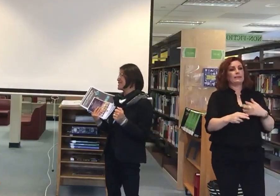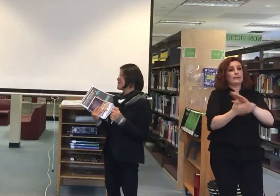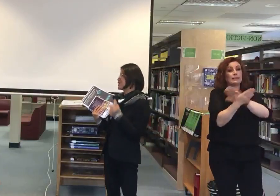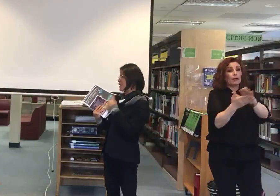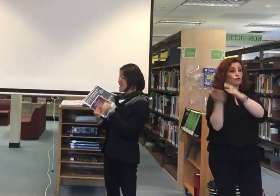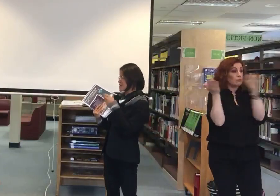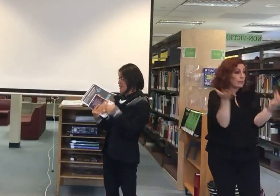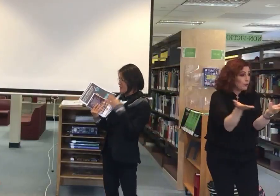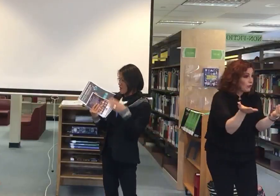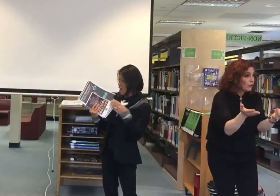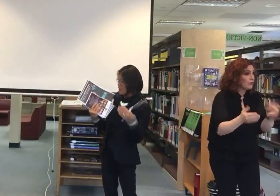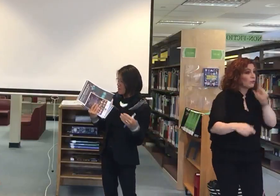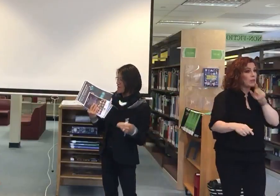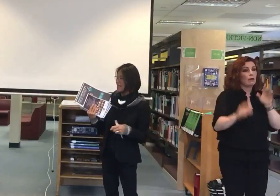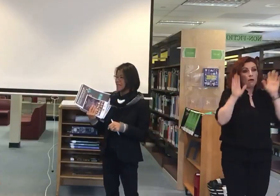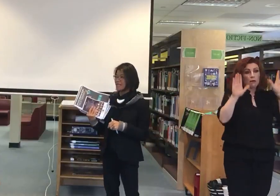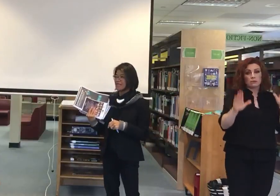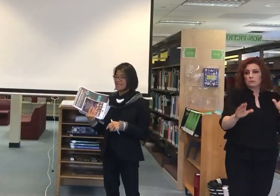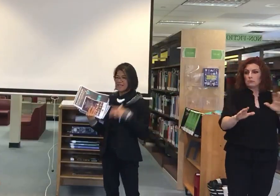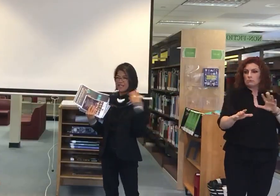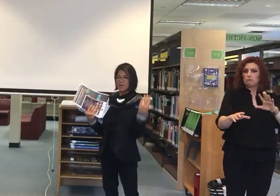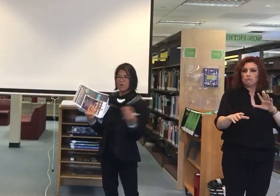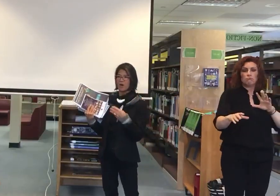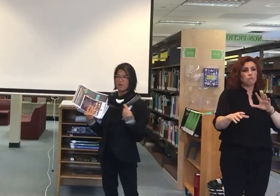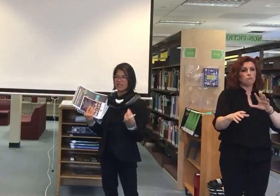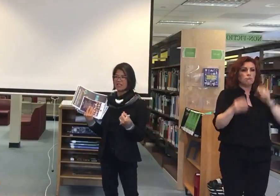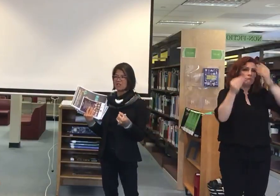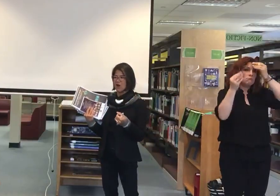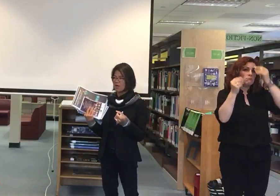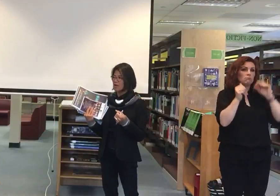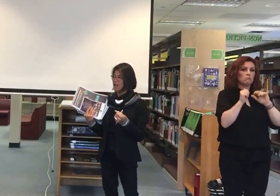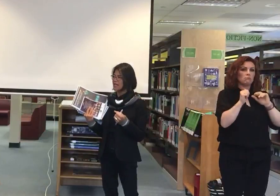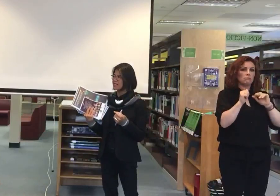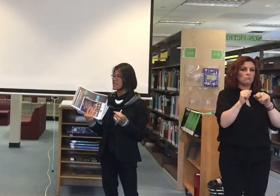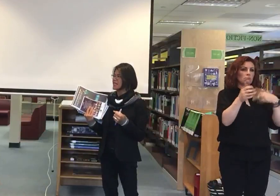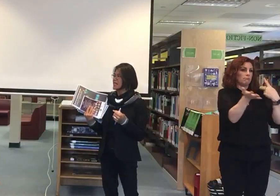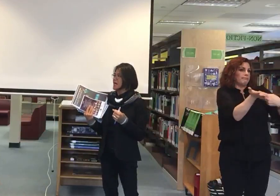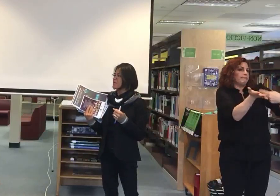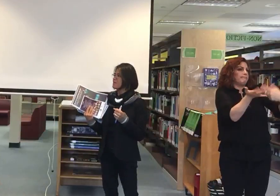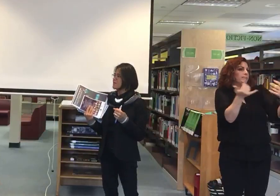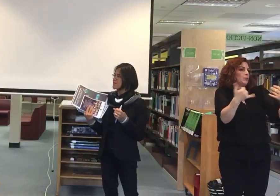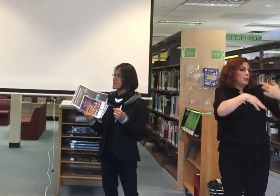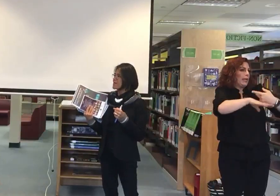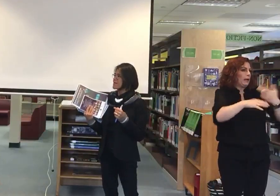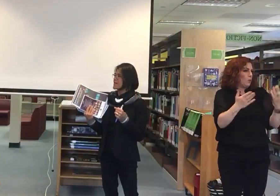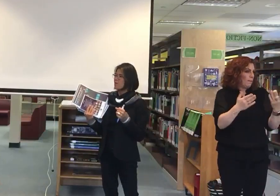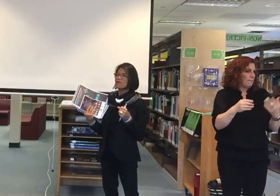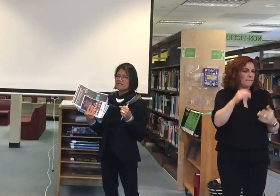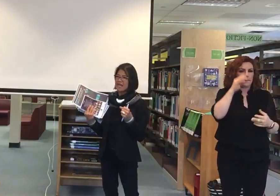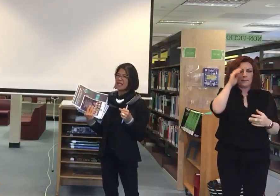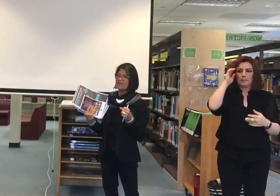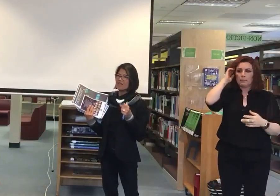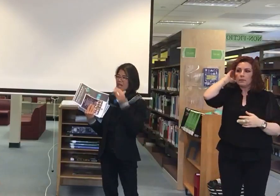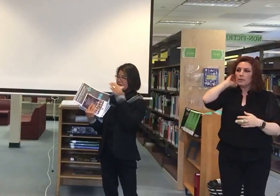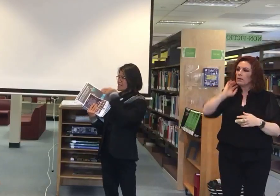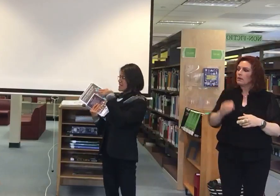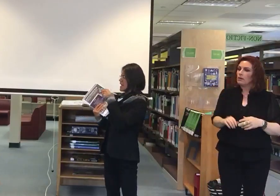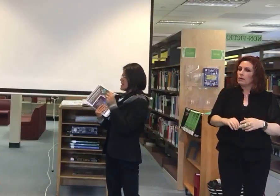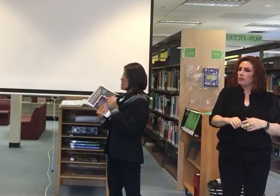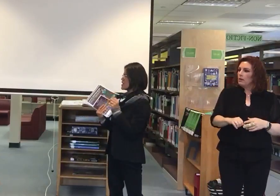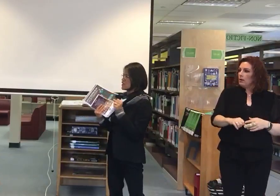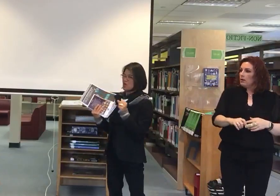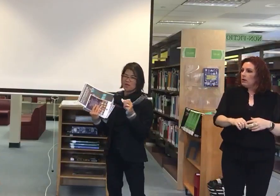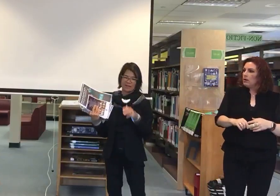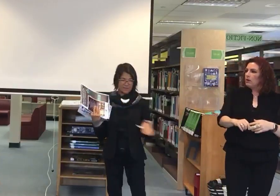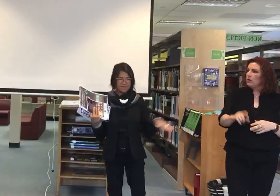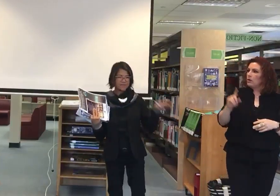here, and it's been great to sort of evolve in thinking about what we can talk about. And I will say, even